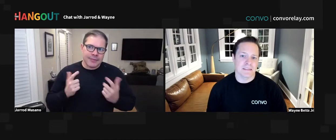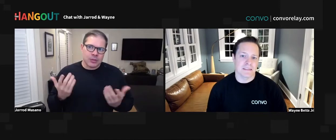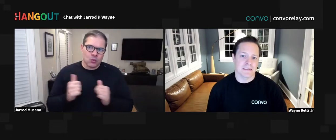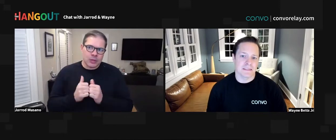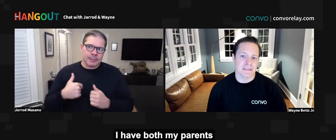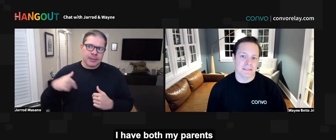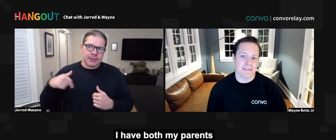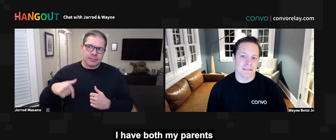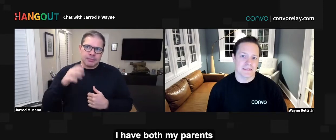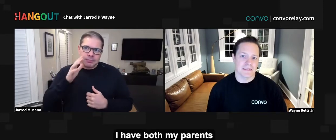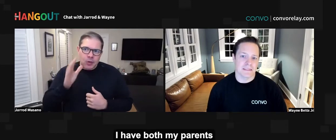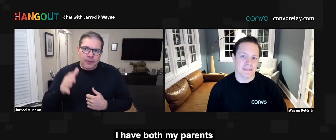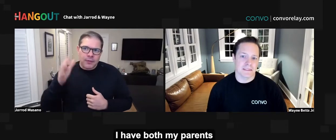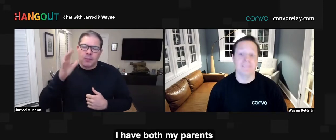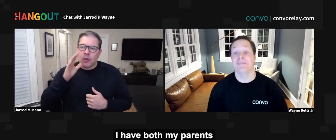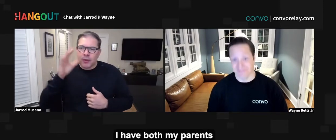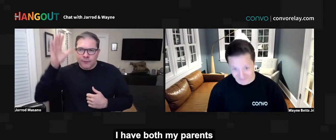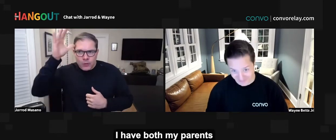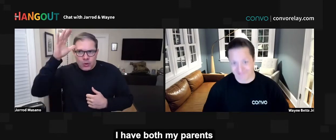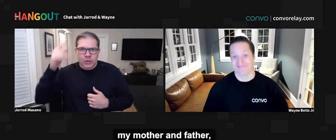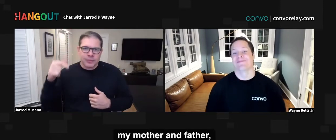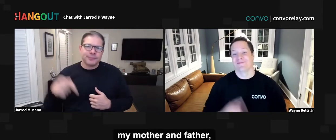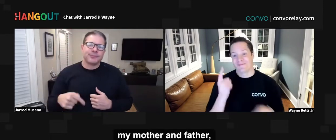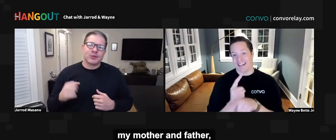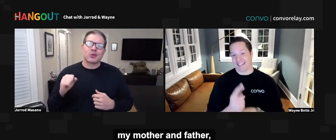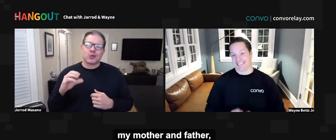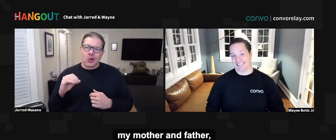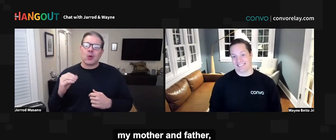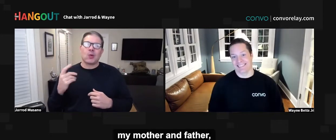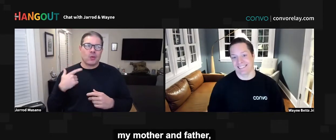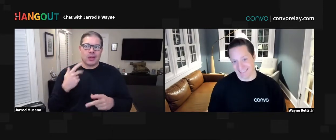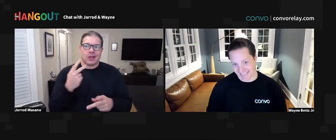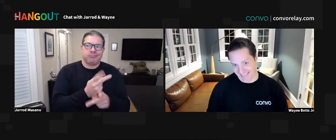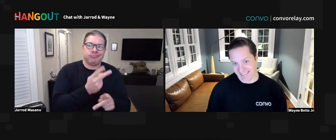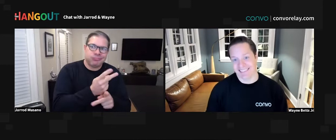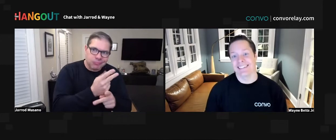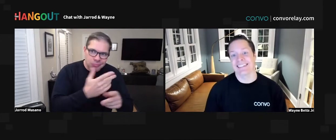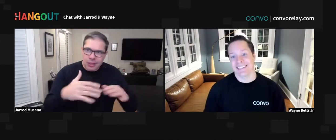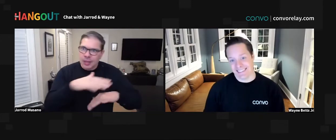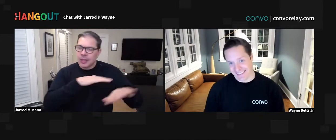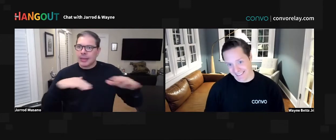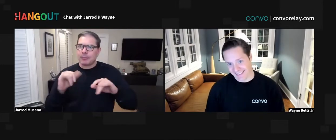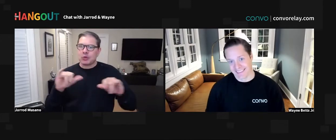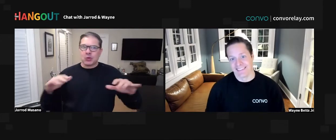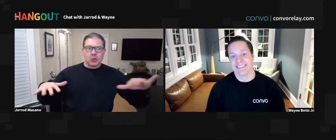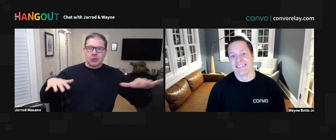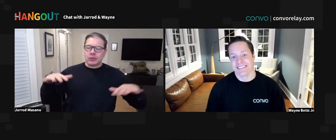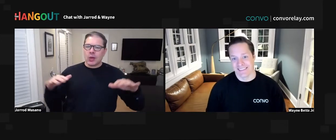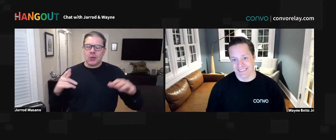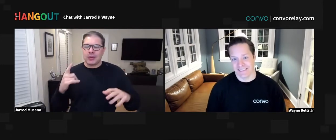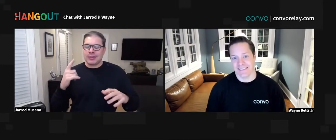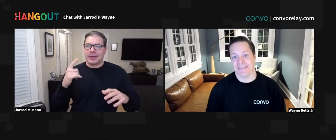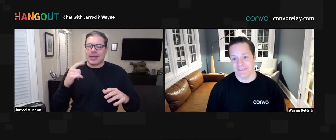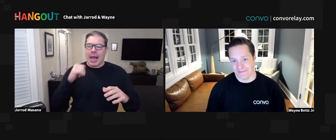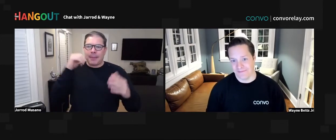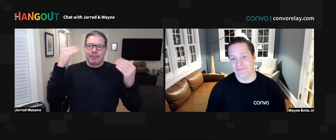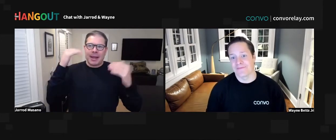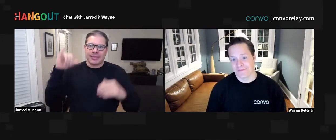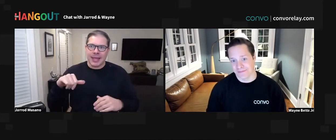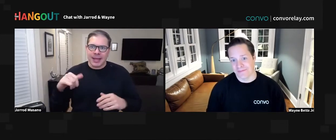environment. I have both my parents living here with me, my mother and father, the kids' grandparents. And so I'm also Right. caring for them